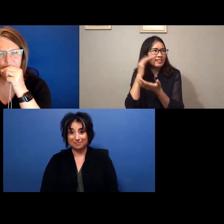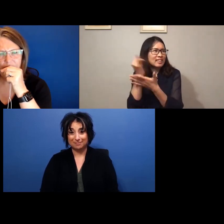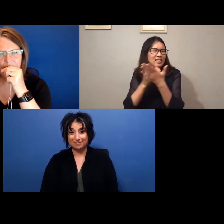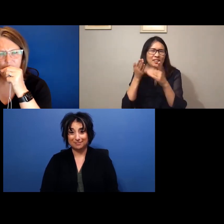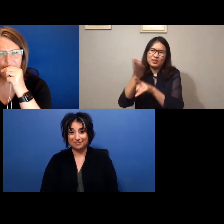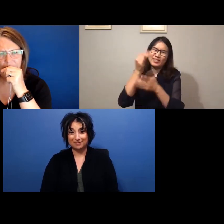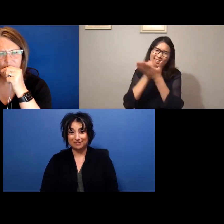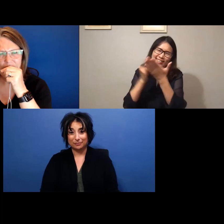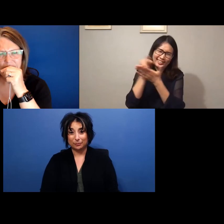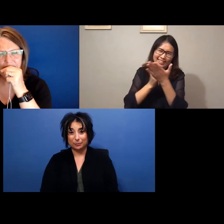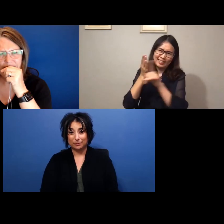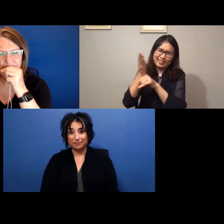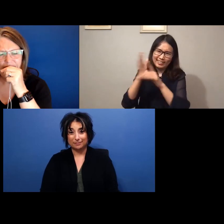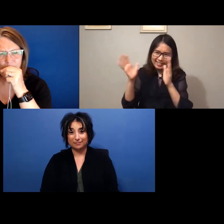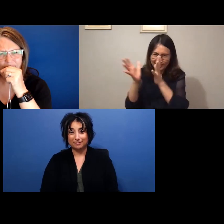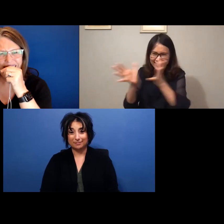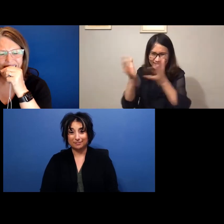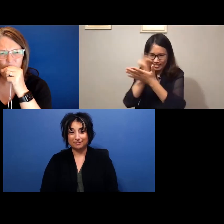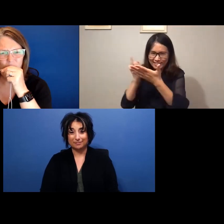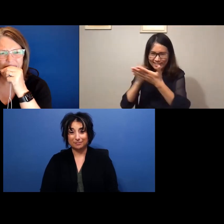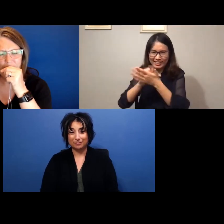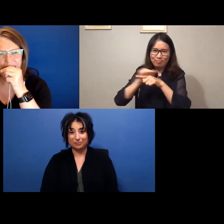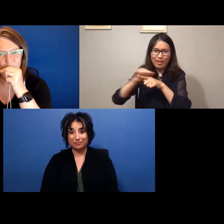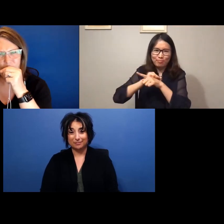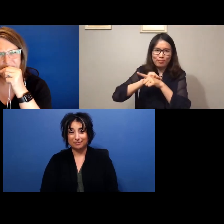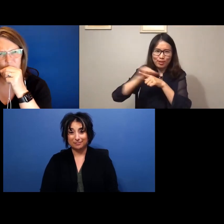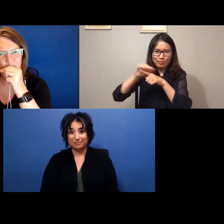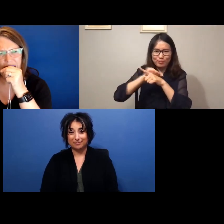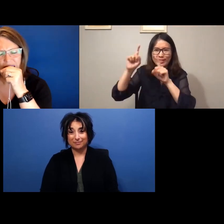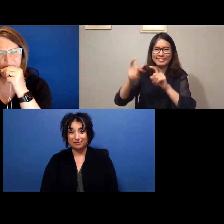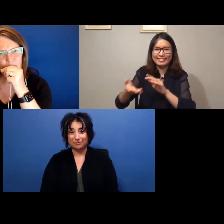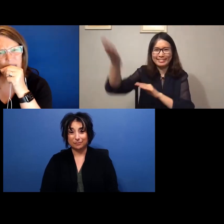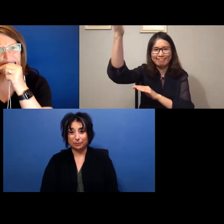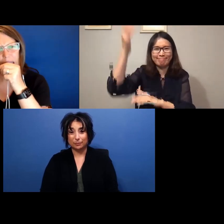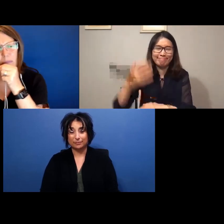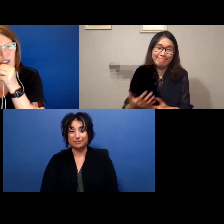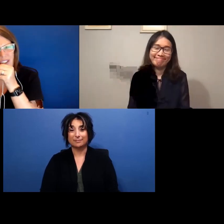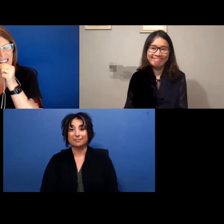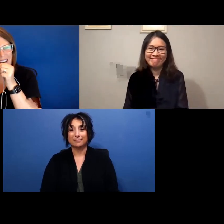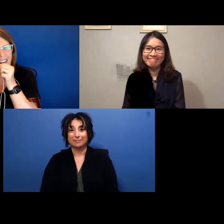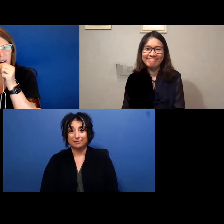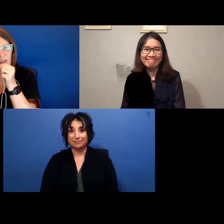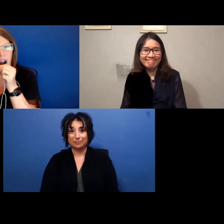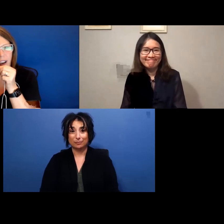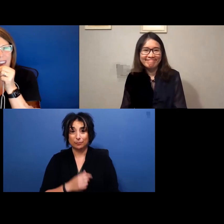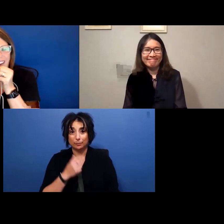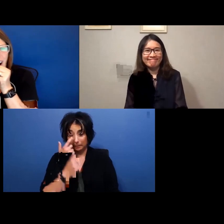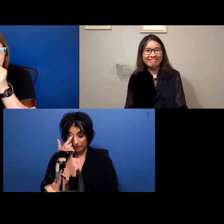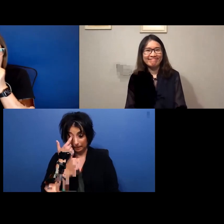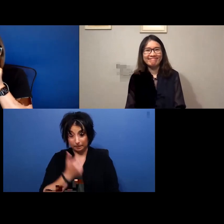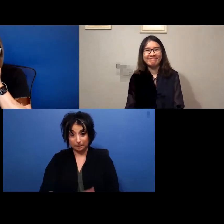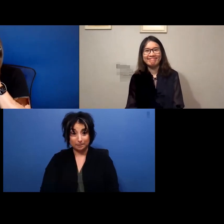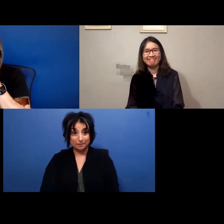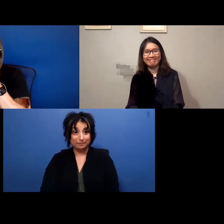But advocacy, I'm trying to think, really, I mean, they were really pushing, I was really getting pushed to study drawing and